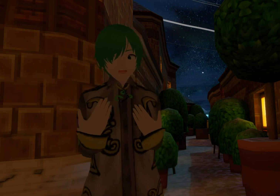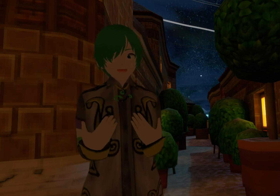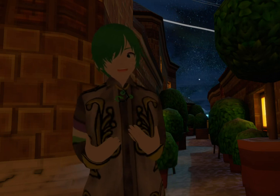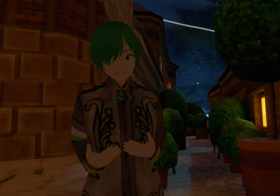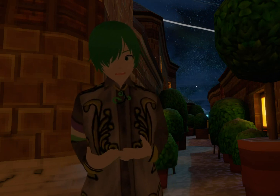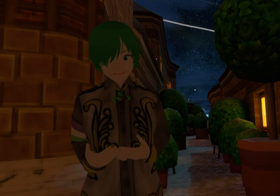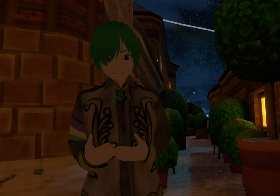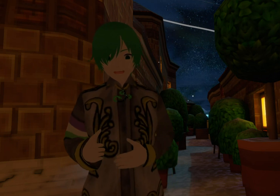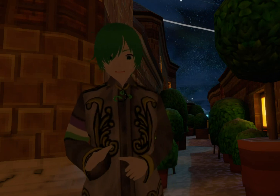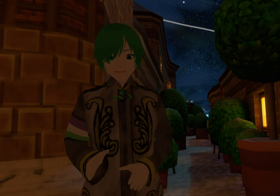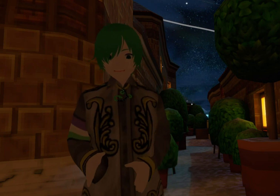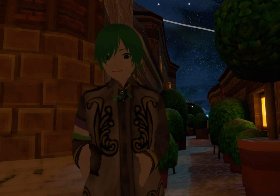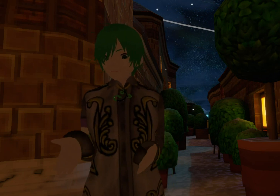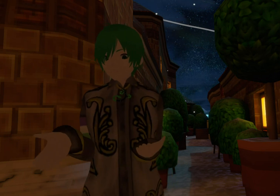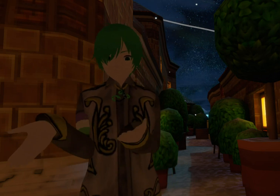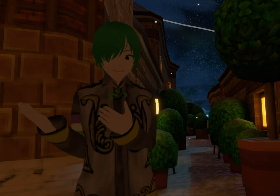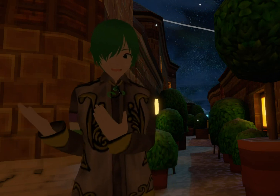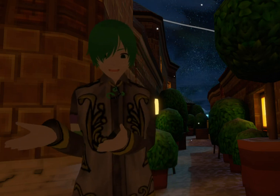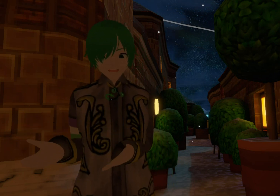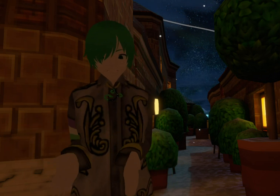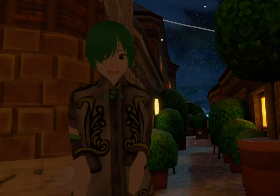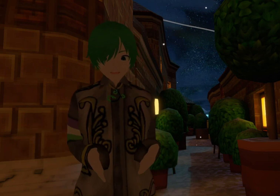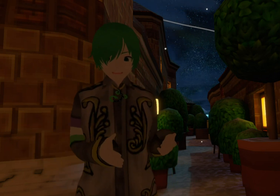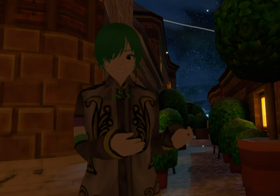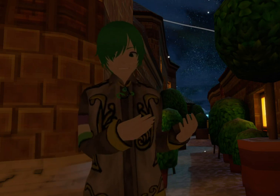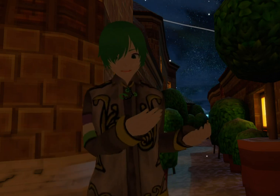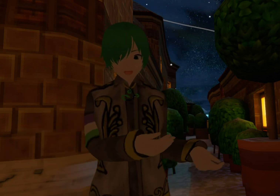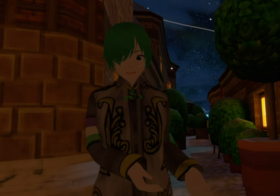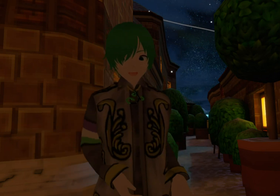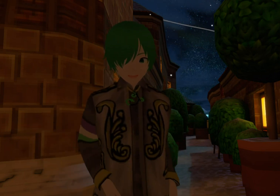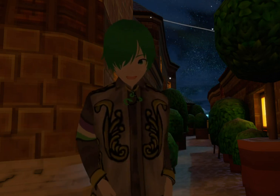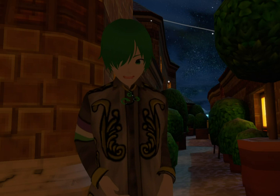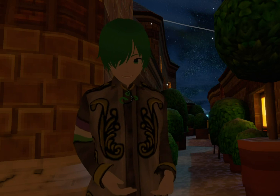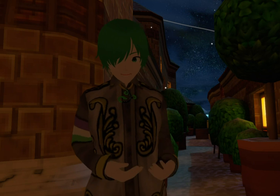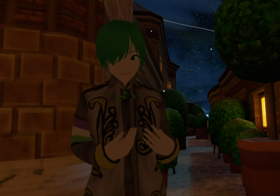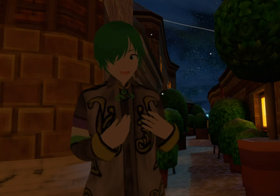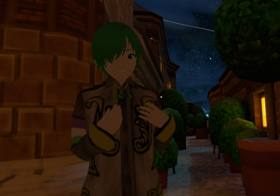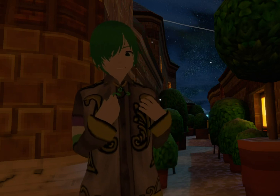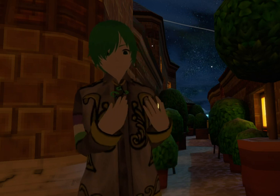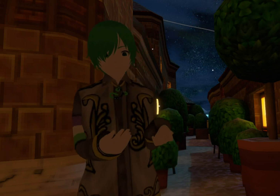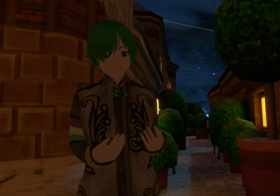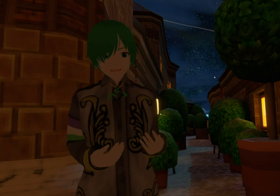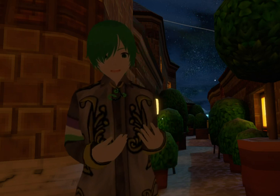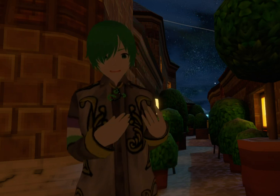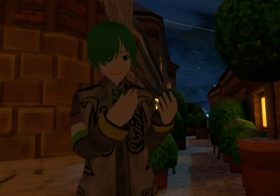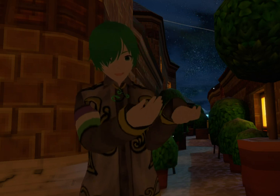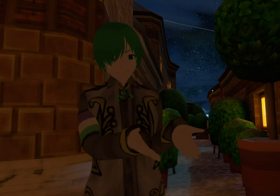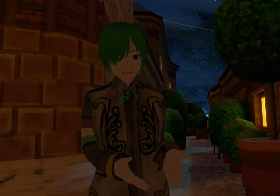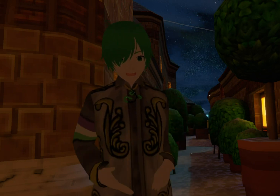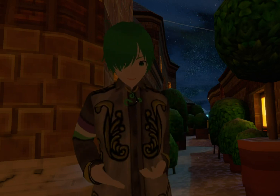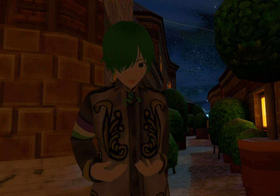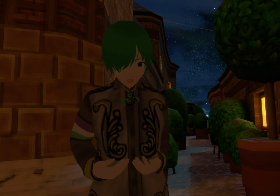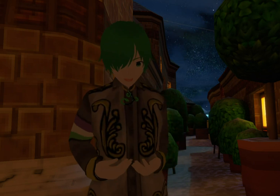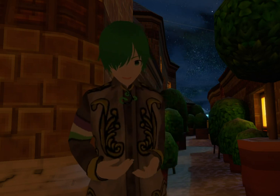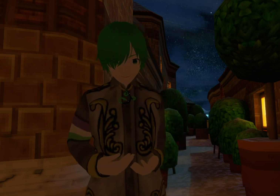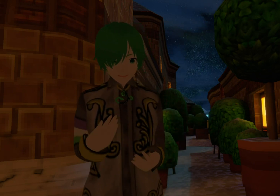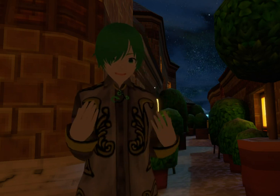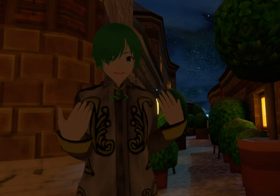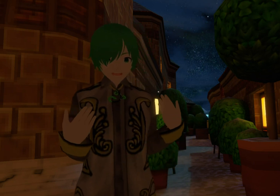little giggle out of it, and showing people some things, seeing what their reaction is. That's something that's inherently rewarding for me, but that's not something